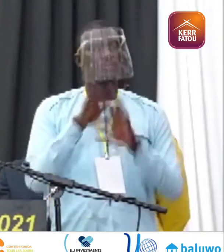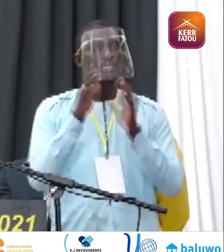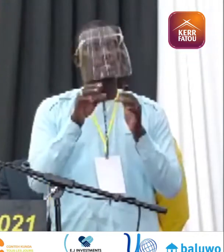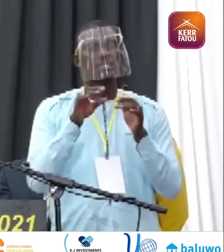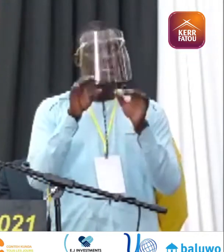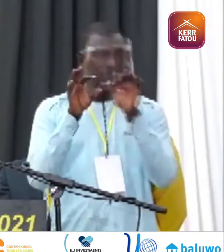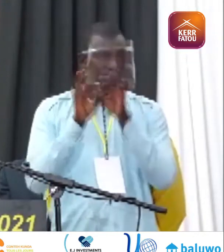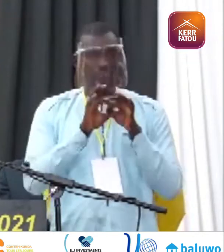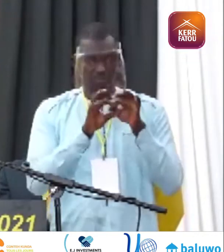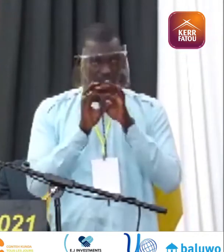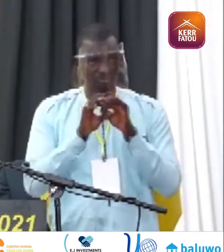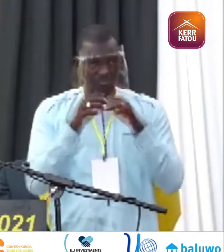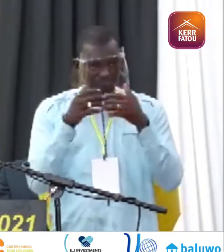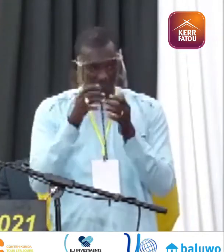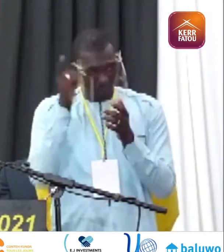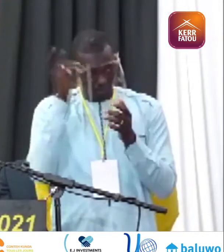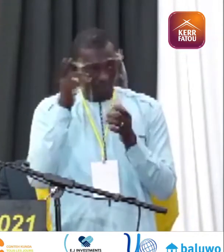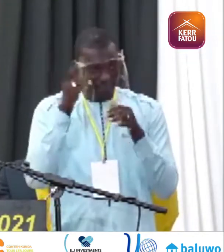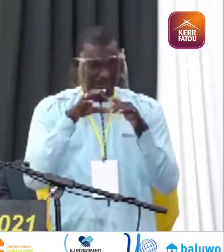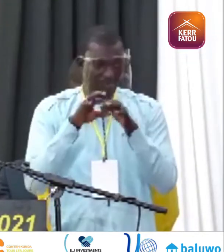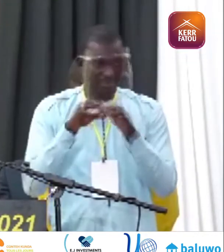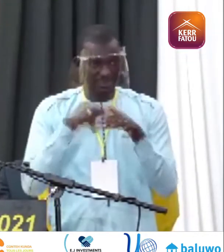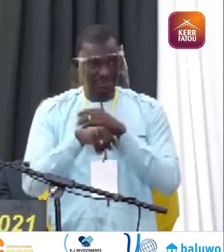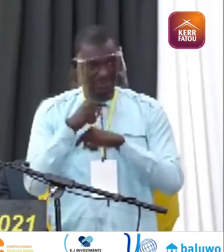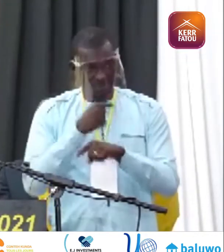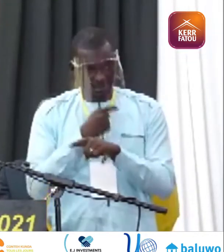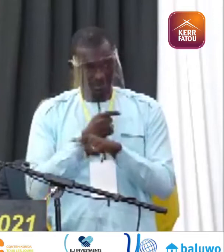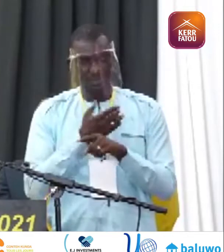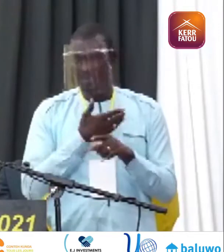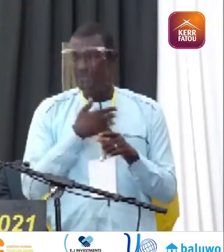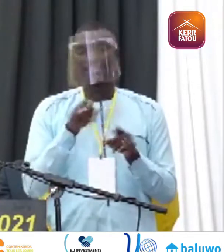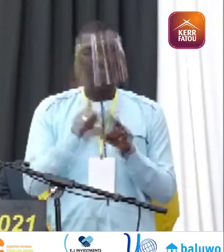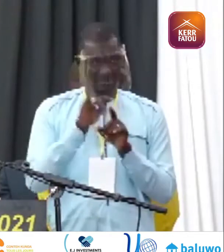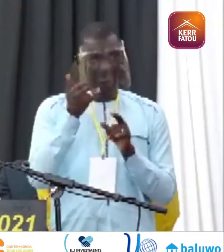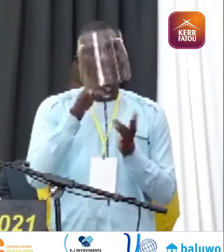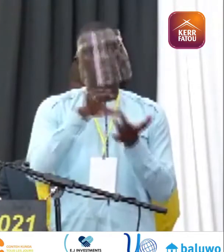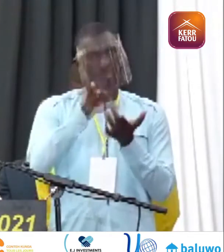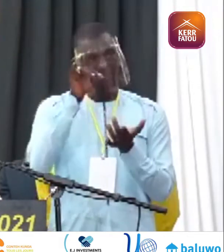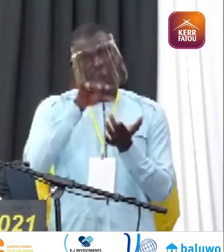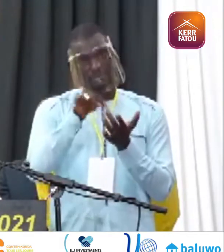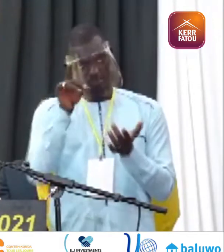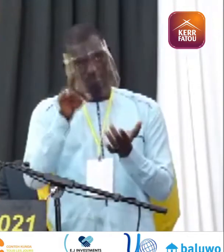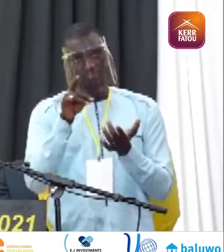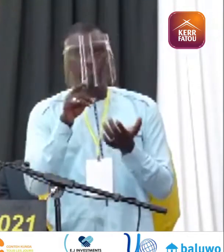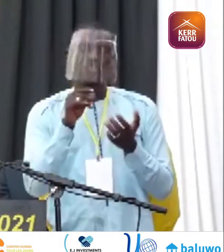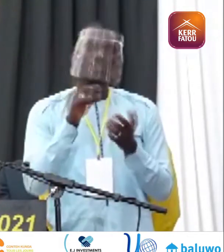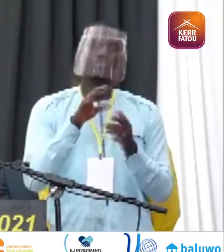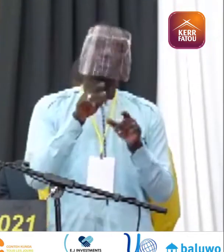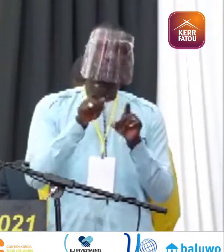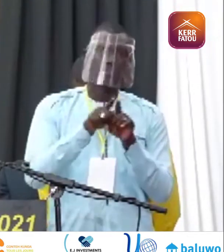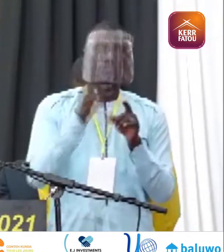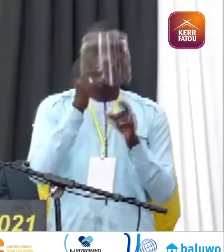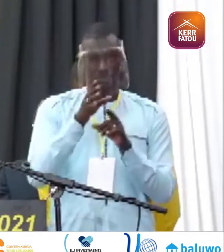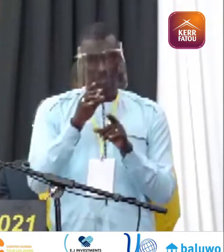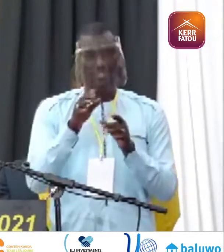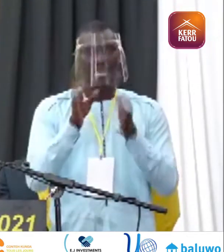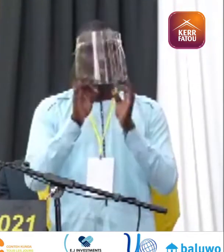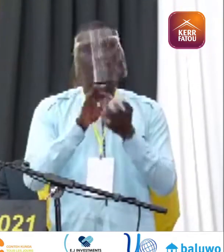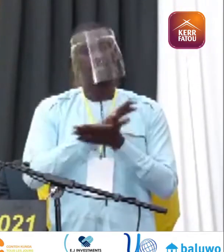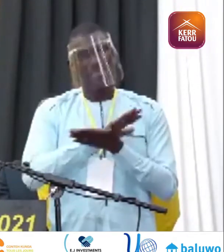in this country had in the past taken. It was a decision to expel